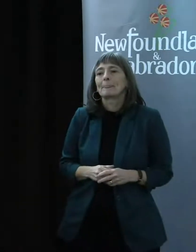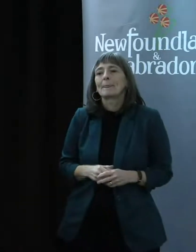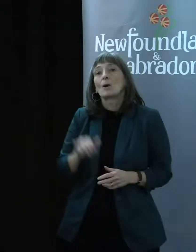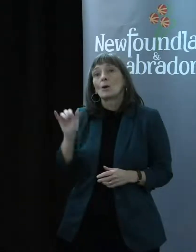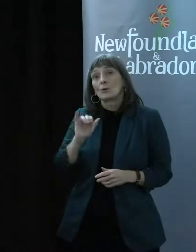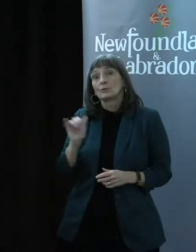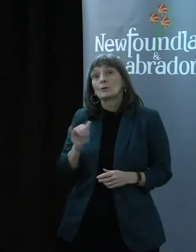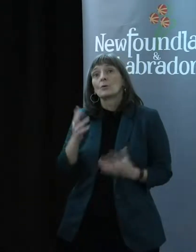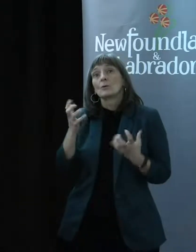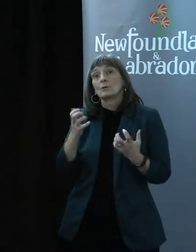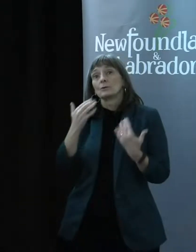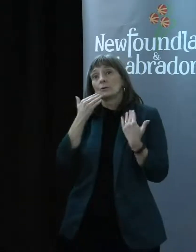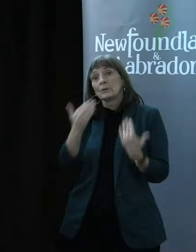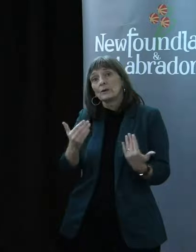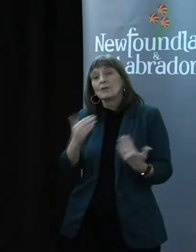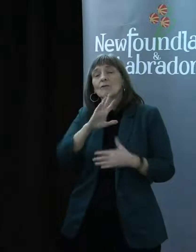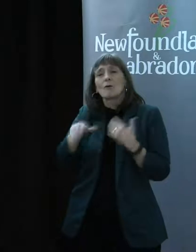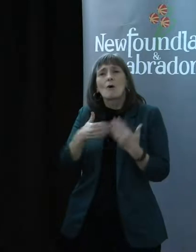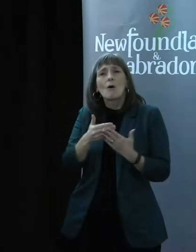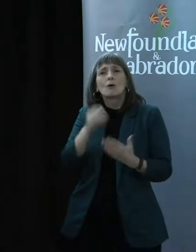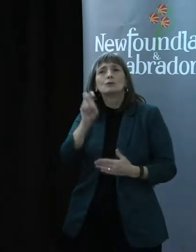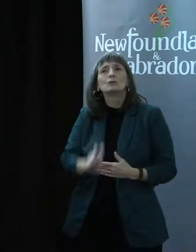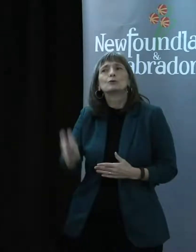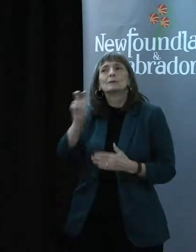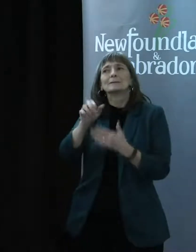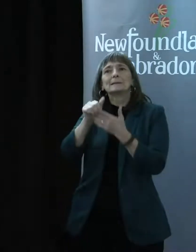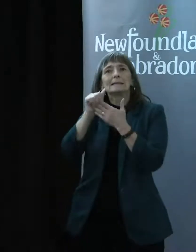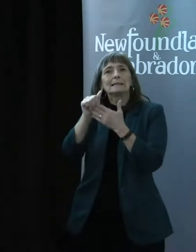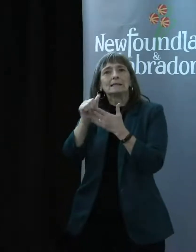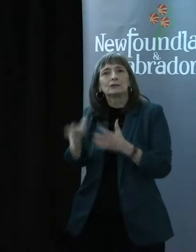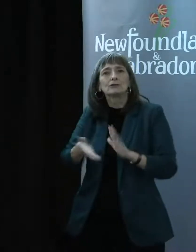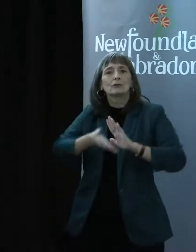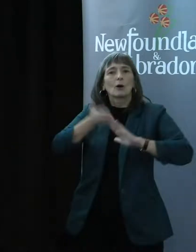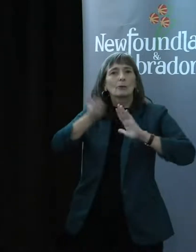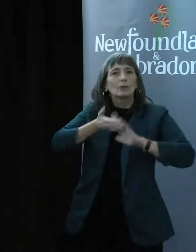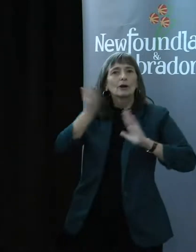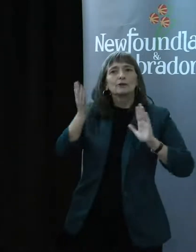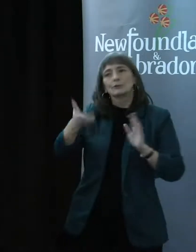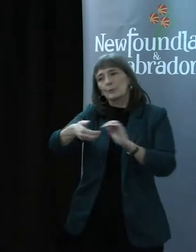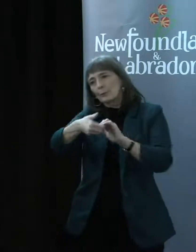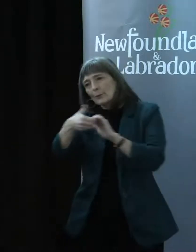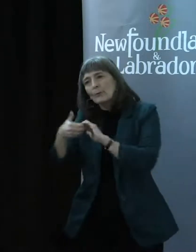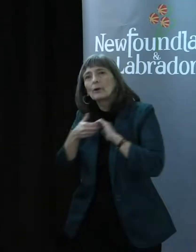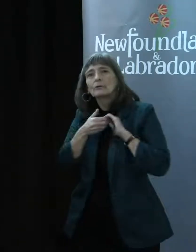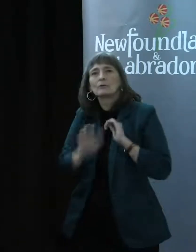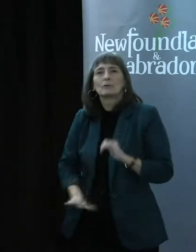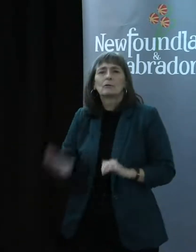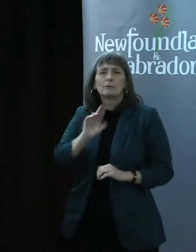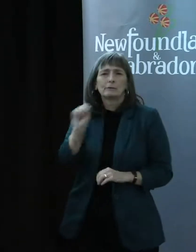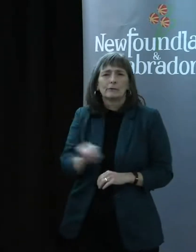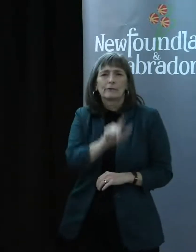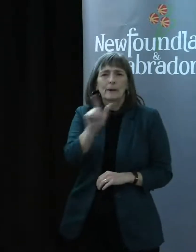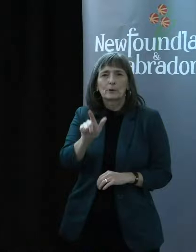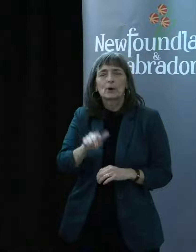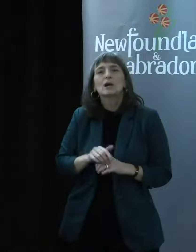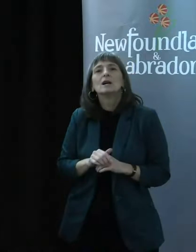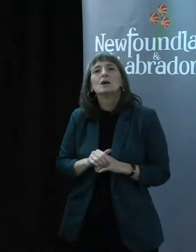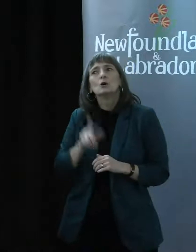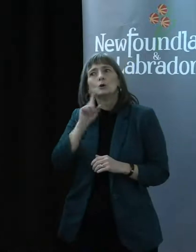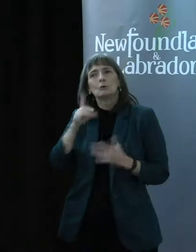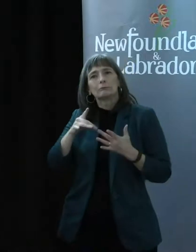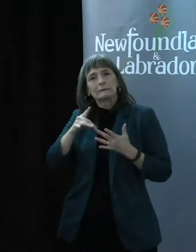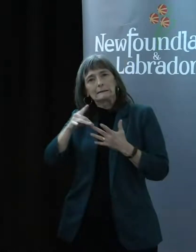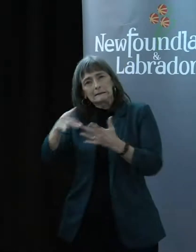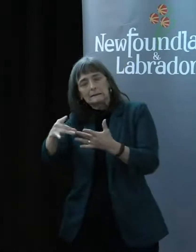I would also like to thank all the tourism leaders, operators, partners throughout the province who have helped steer this